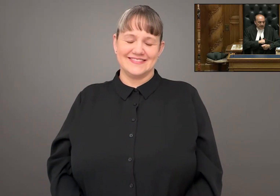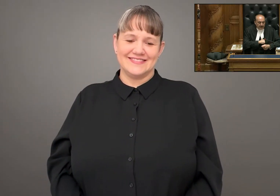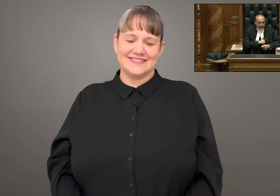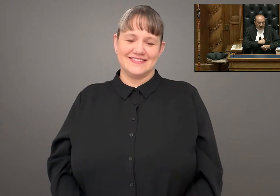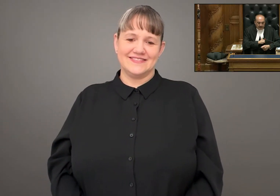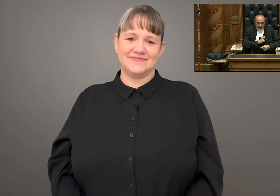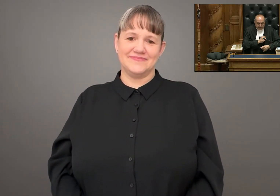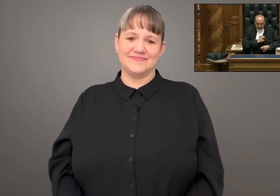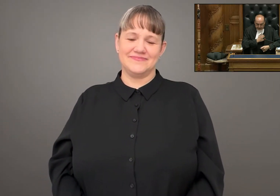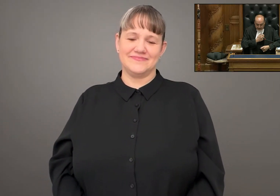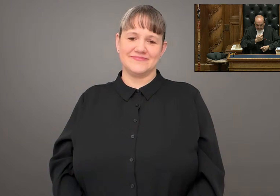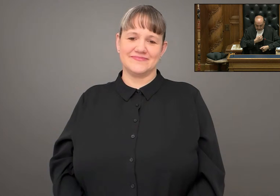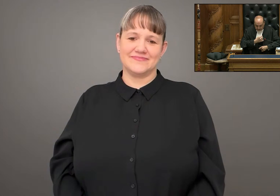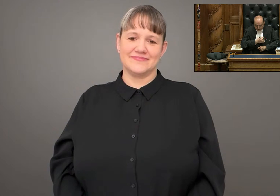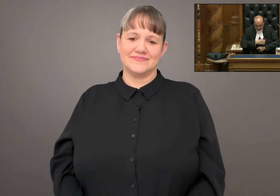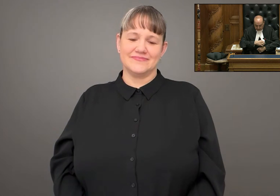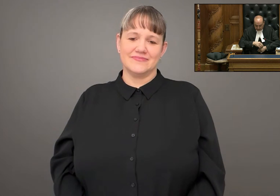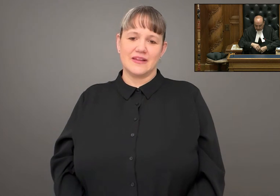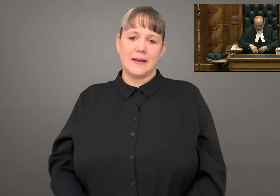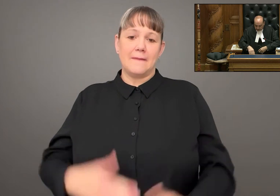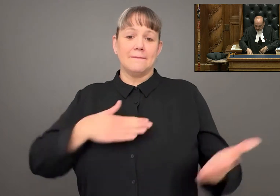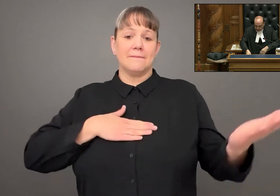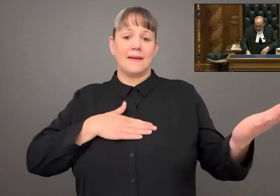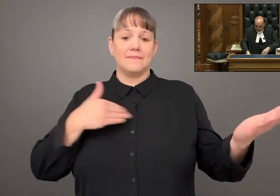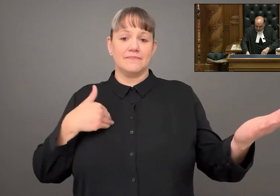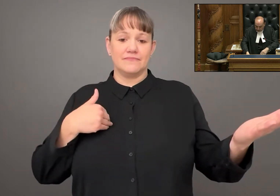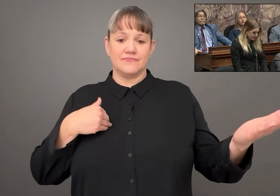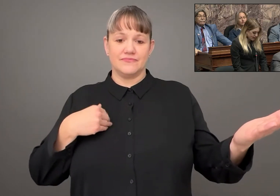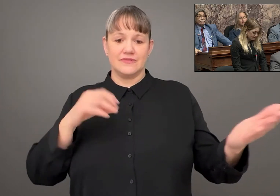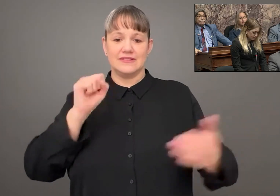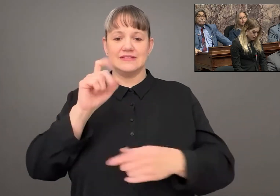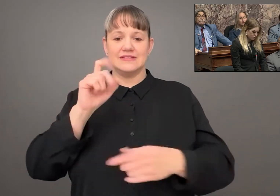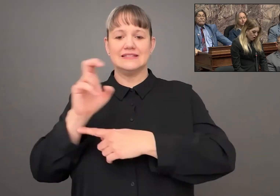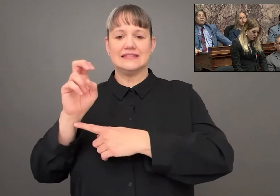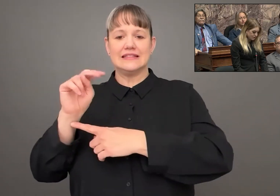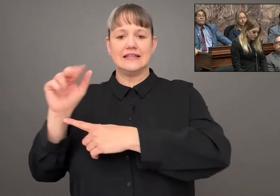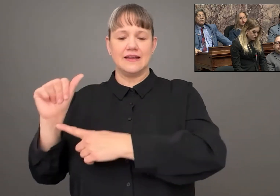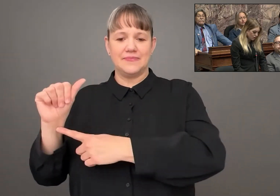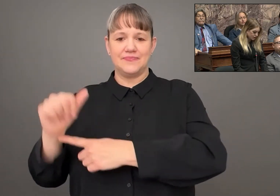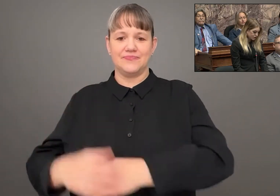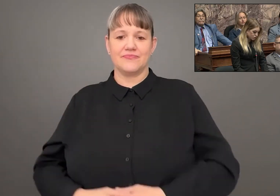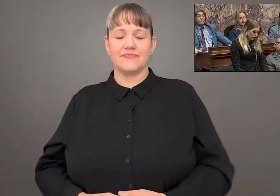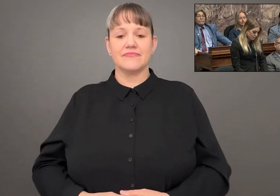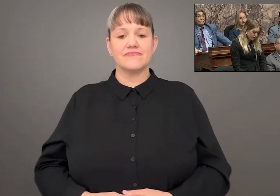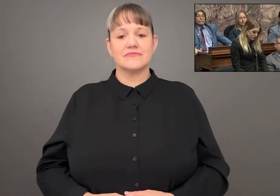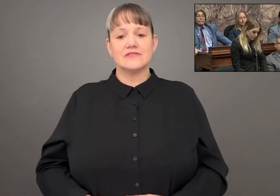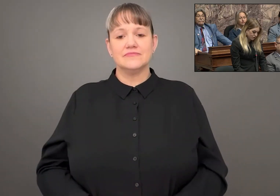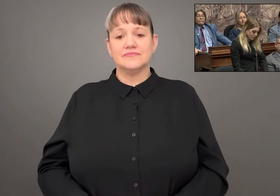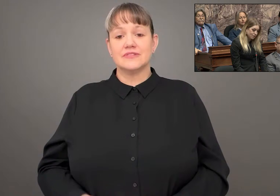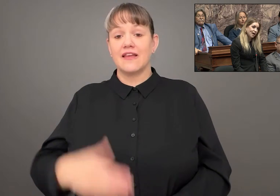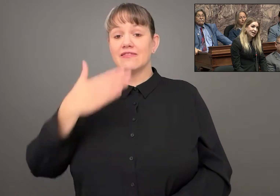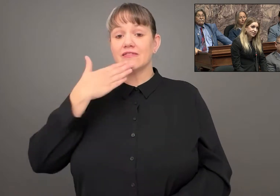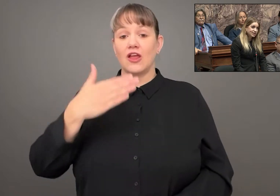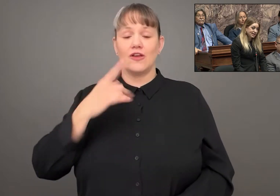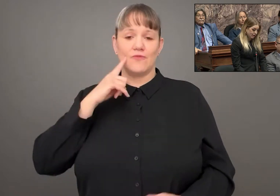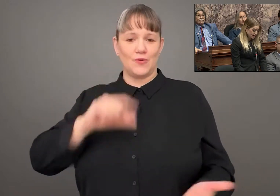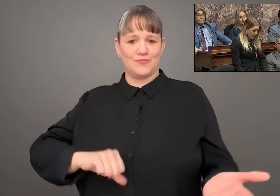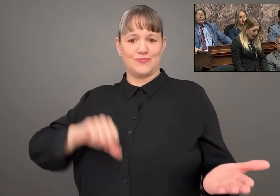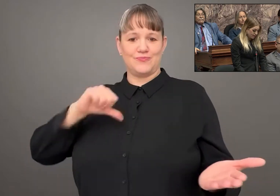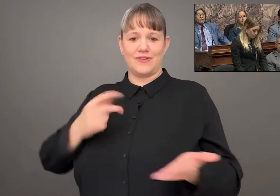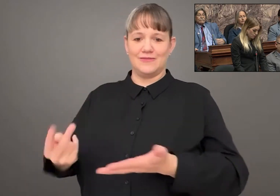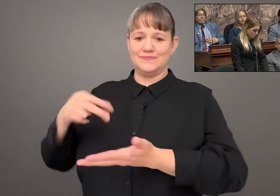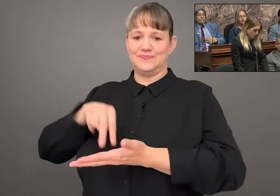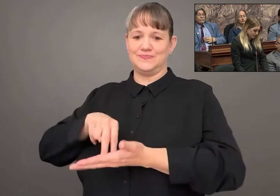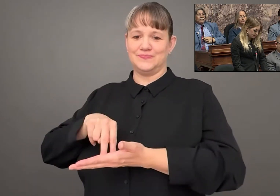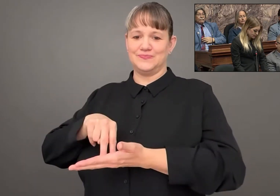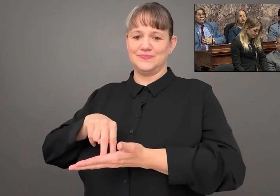Member for Skeena. Thank you, Mr. Speaker. I rise today filled with pride to mark a historic milestone for my riding of Skeena